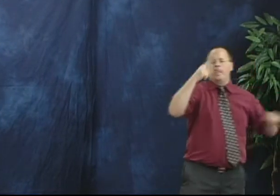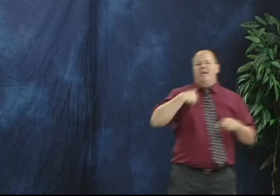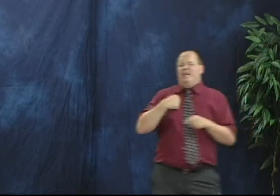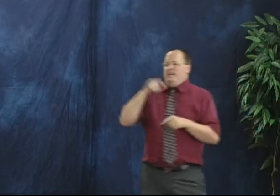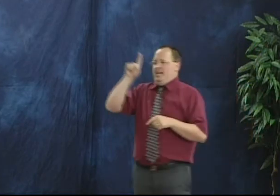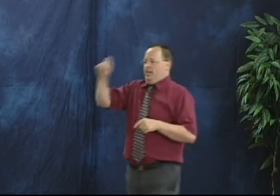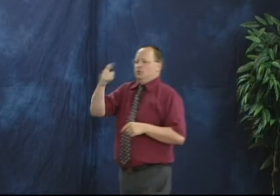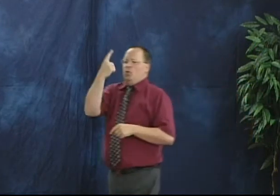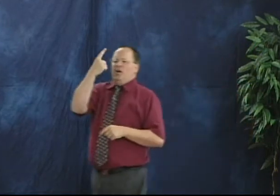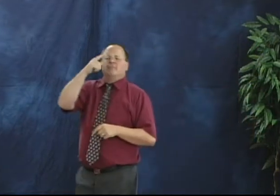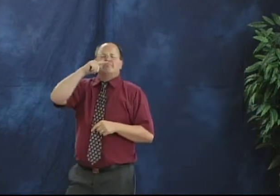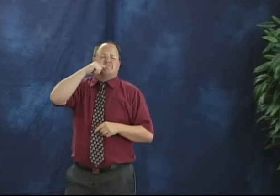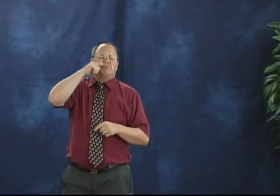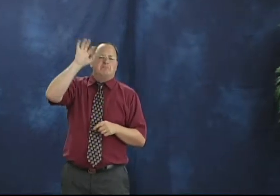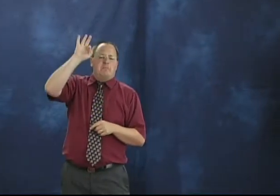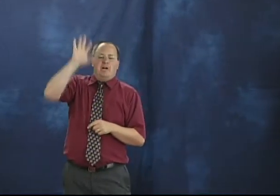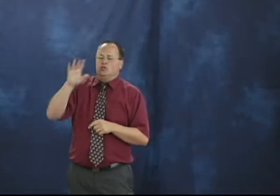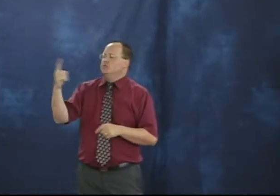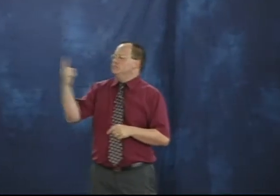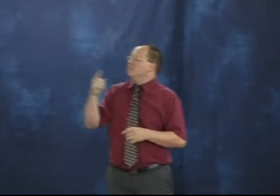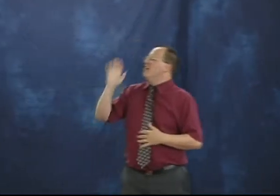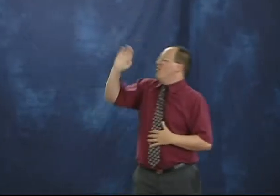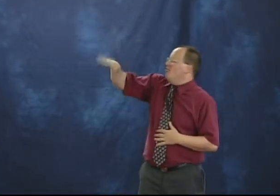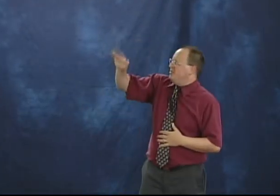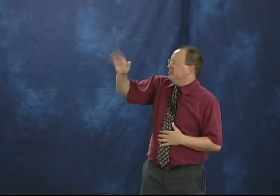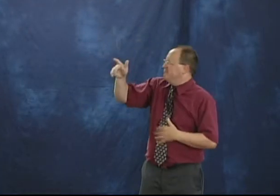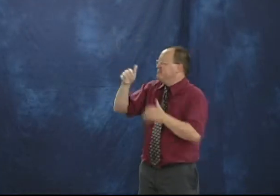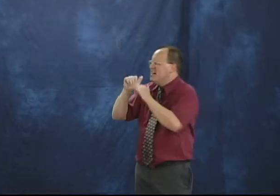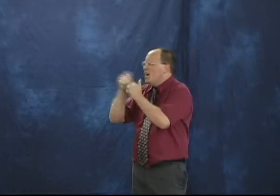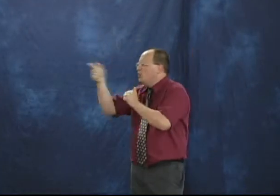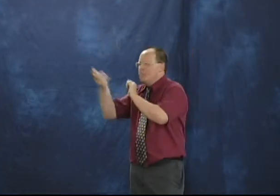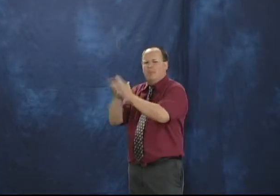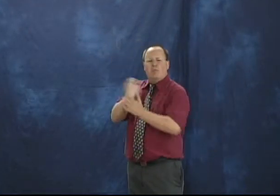This term poverty in spirit means the same thing as poor in spirit.